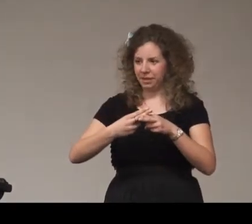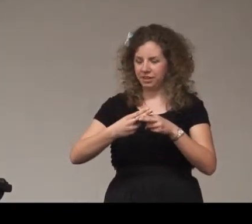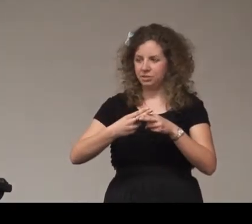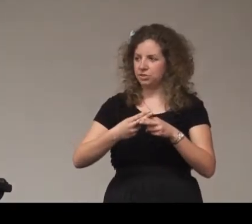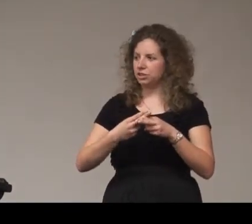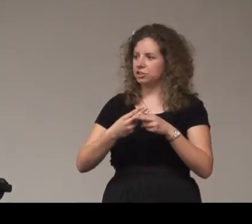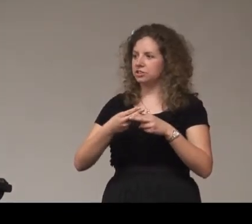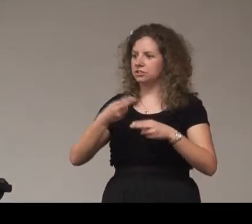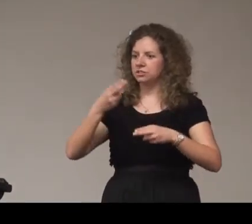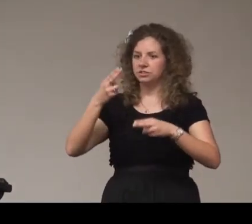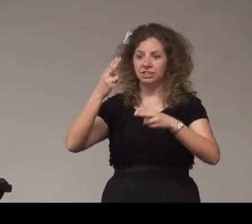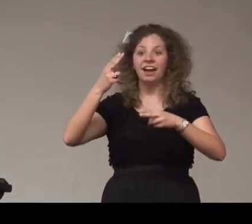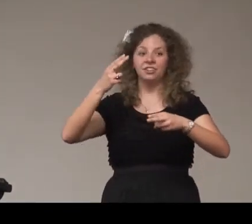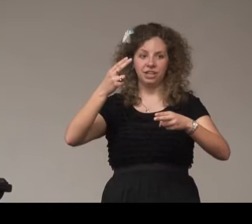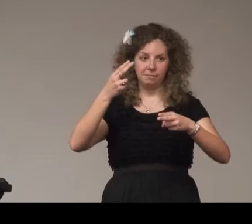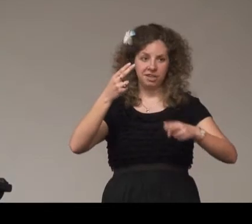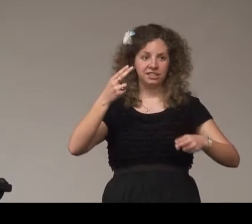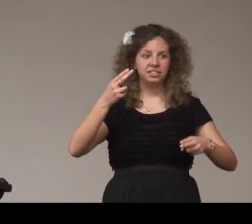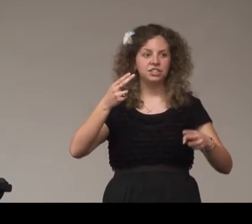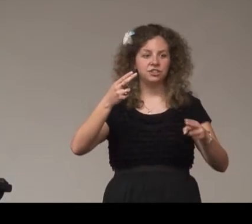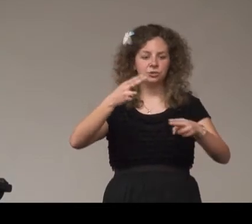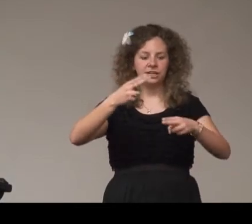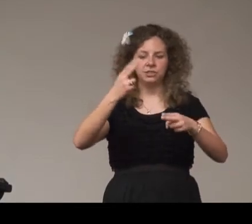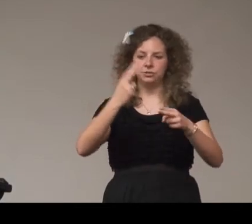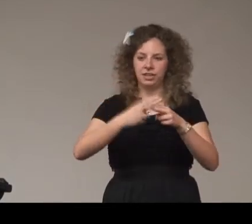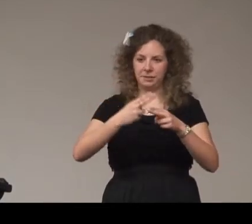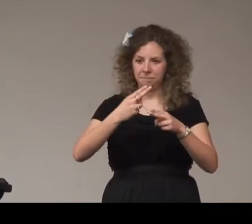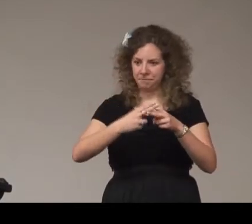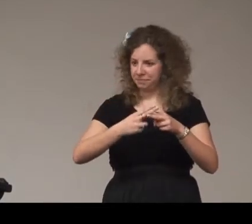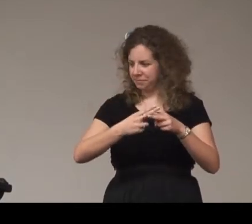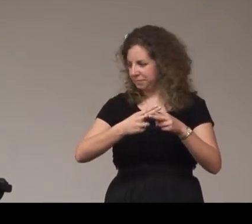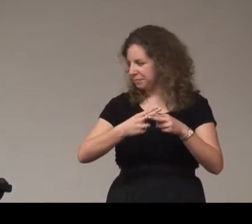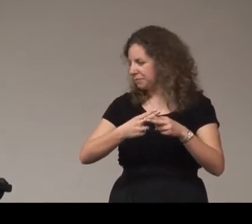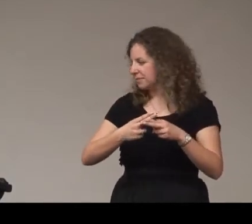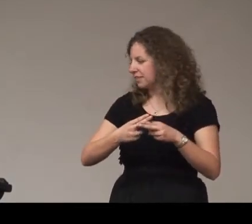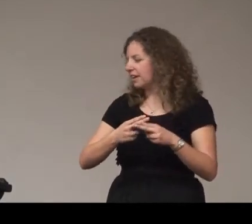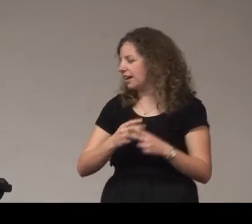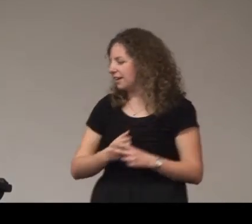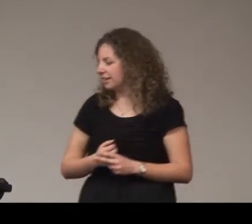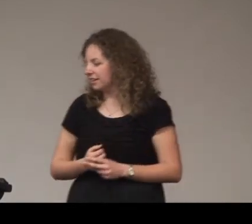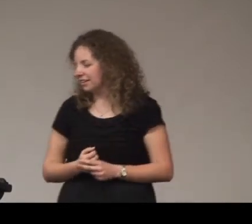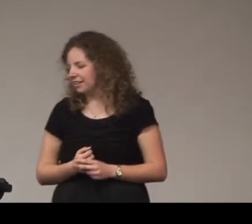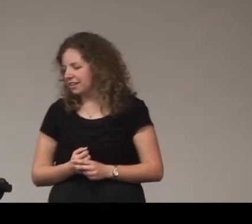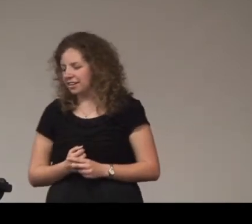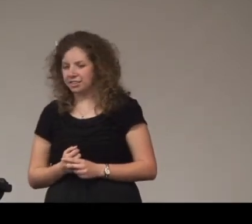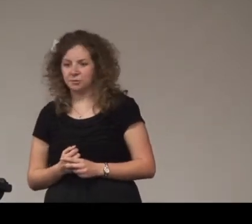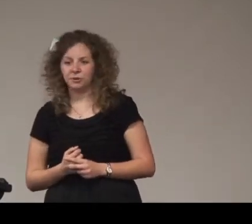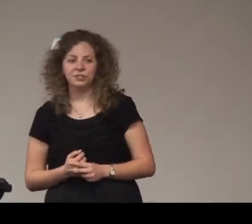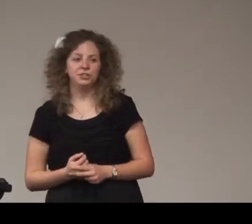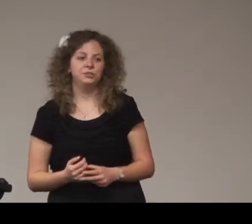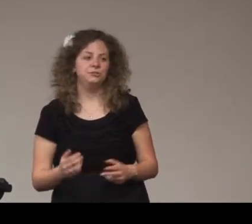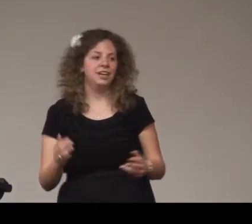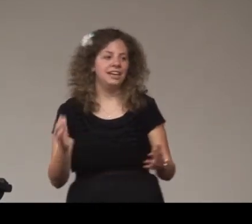okay, so they're just, yeah, they're tapping against each other twice, so name, okay? Then we're going to do